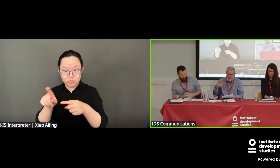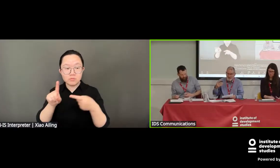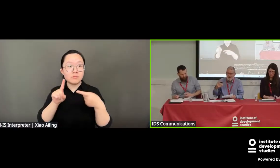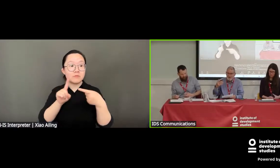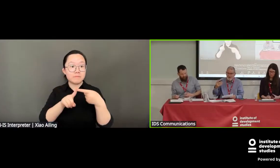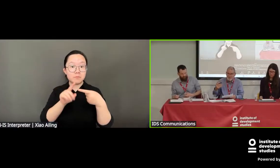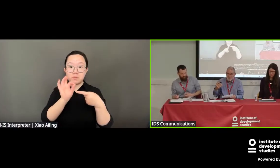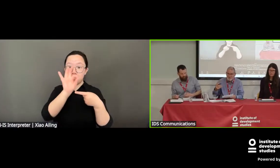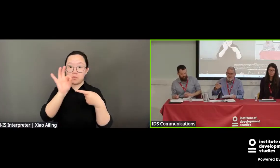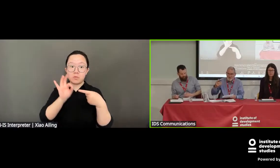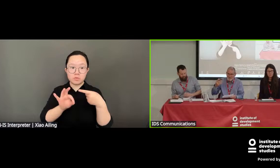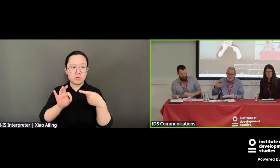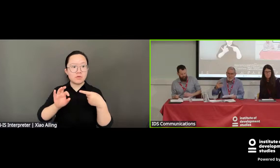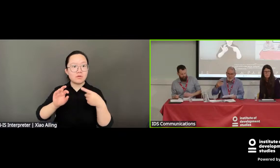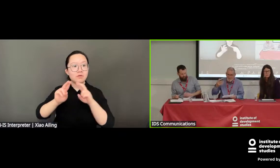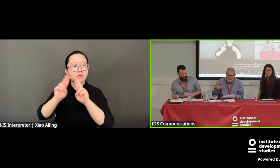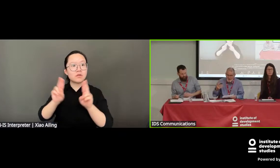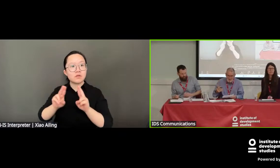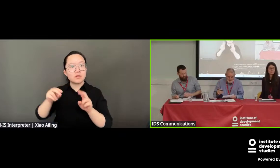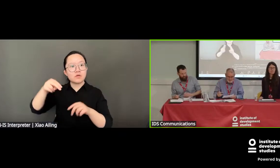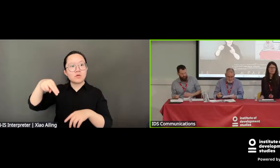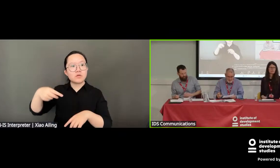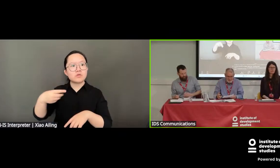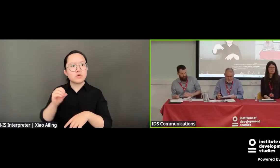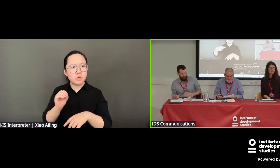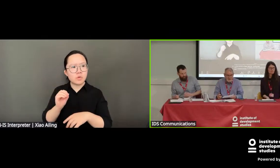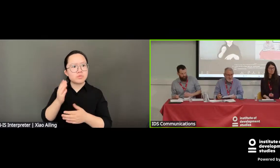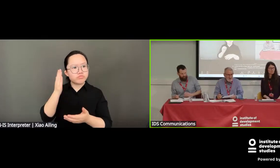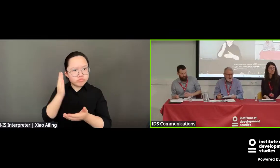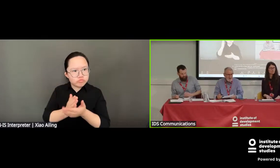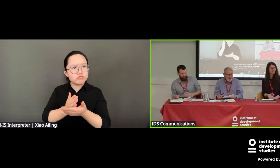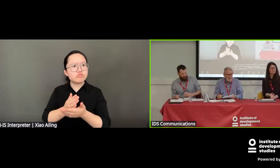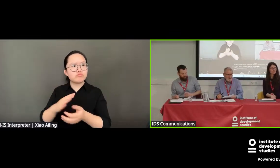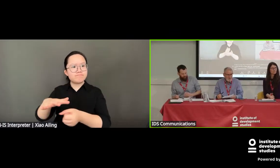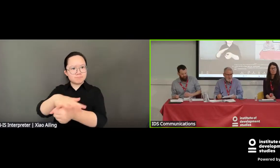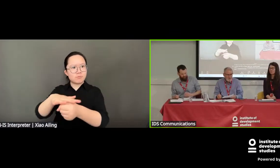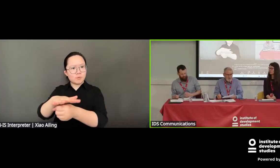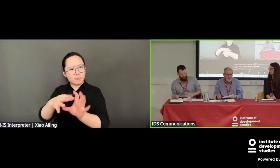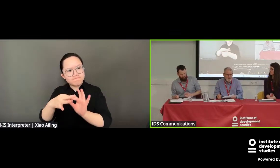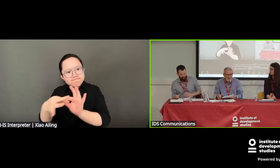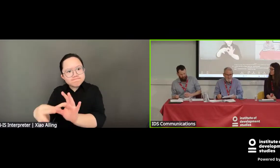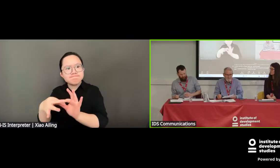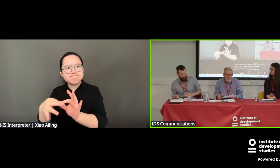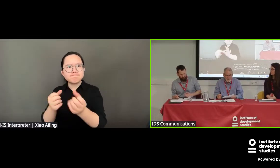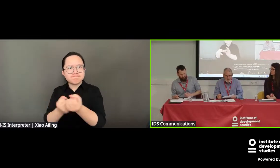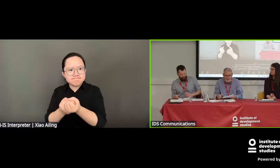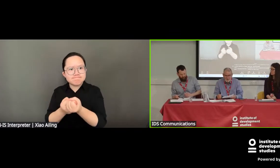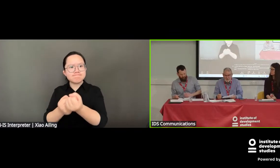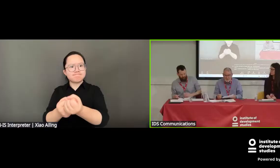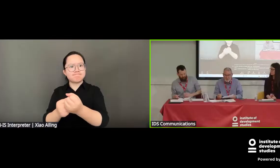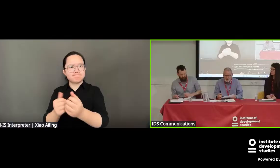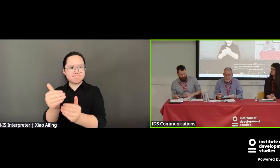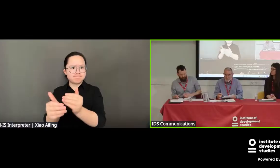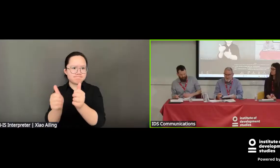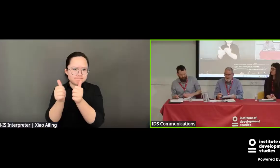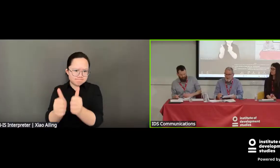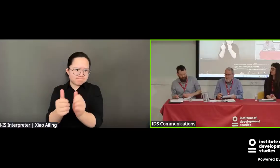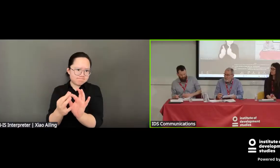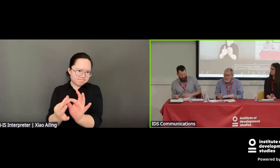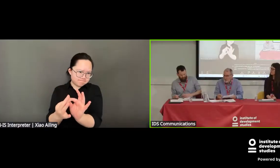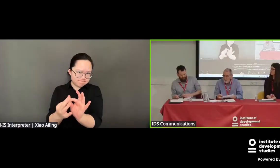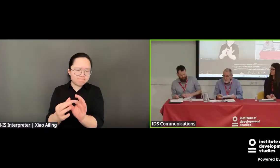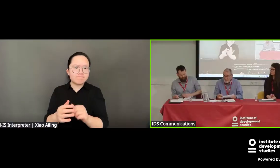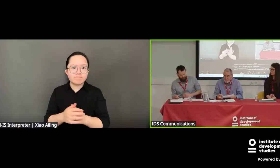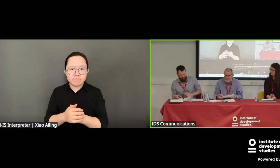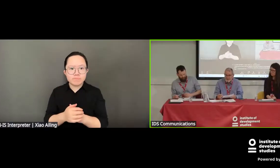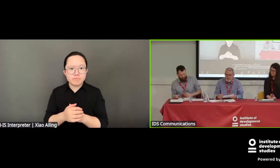that INGOs are really being inclusive on the ground? How do you ensure that safeguarding is really working on